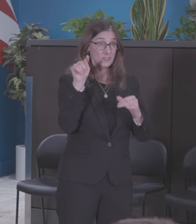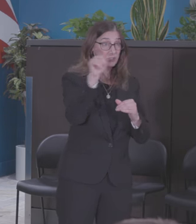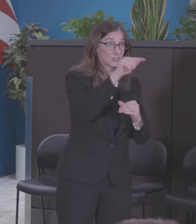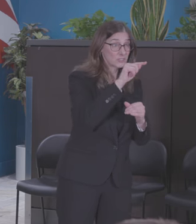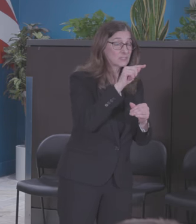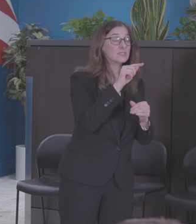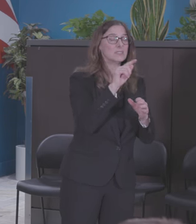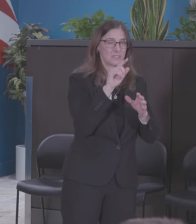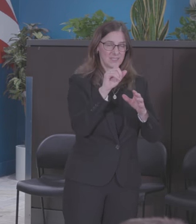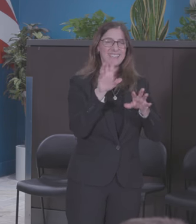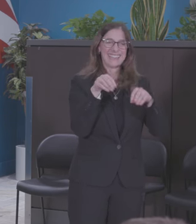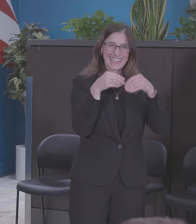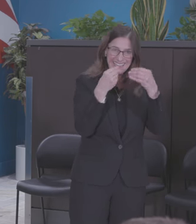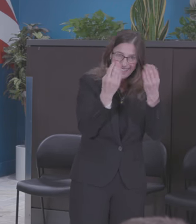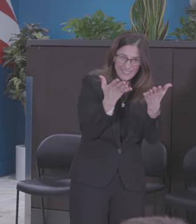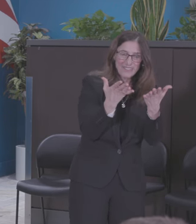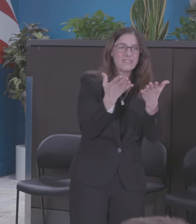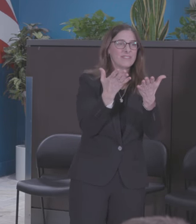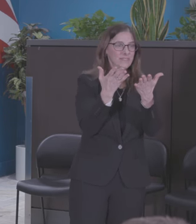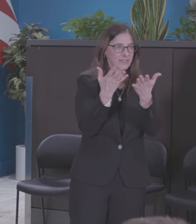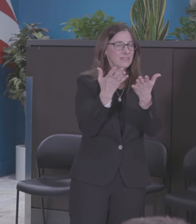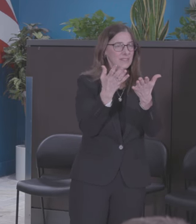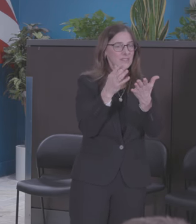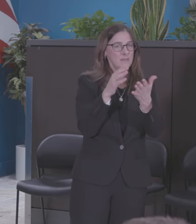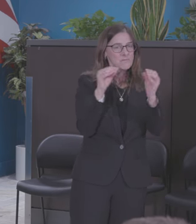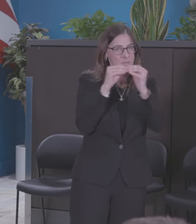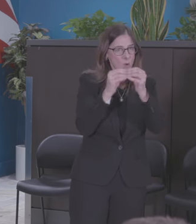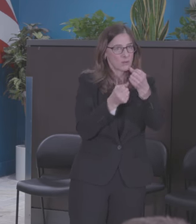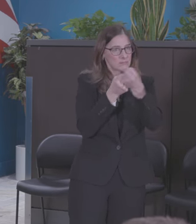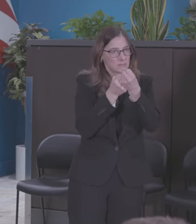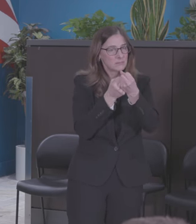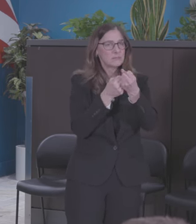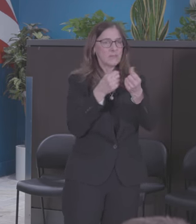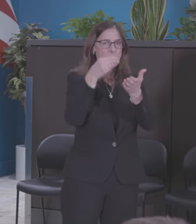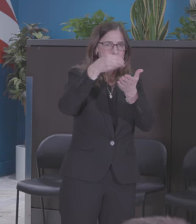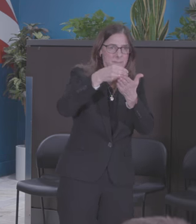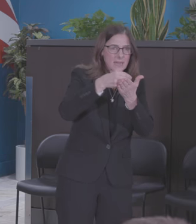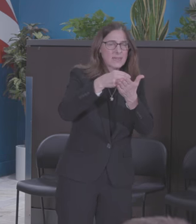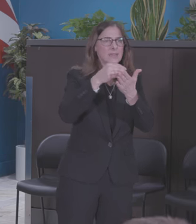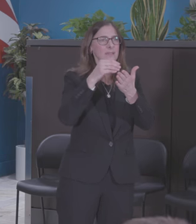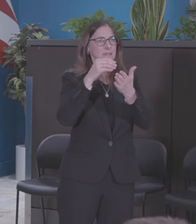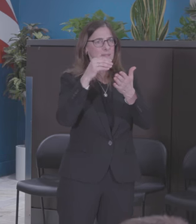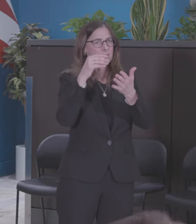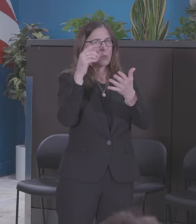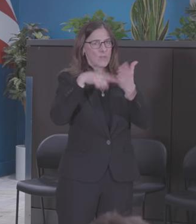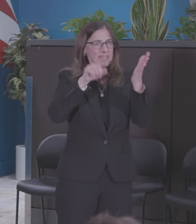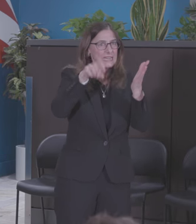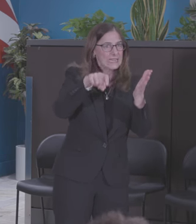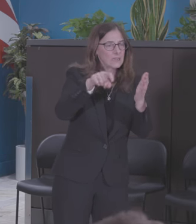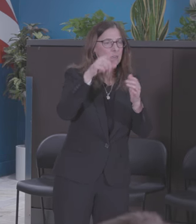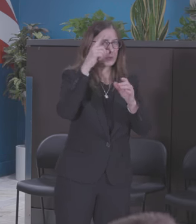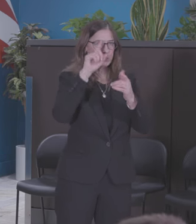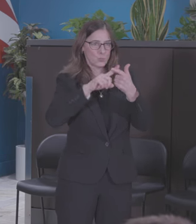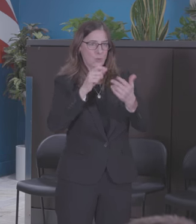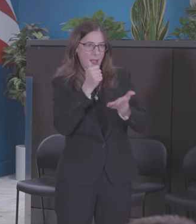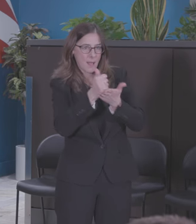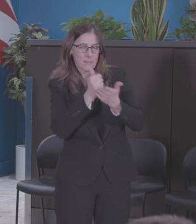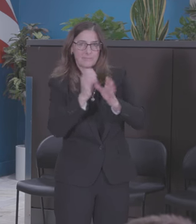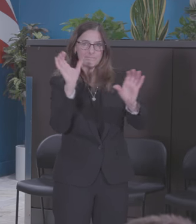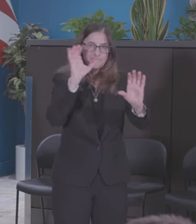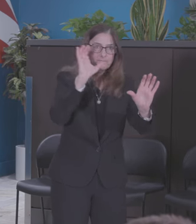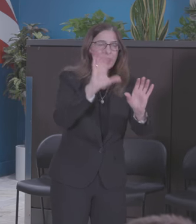and resources they need to find homeless veterans, provide wraparound services, help them secure